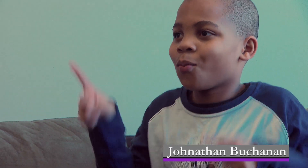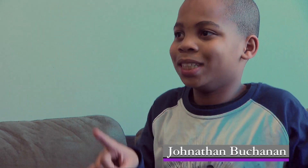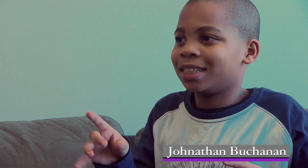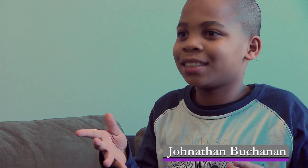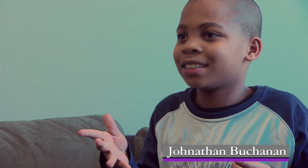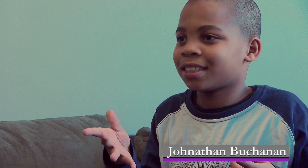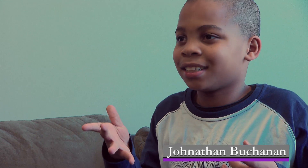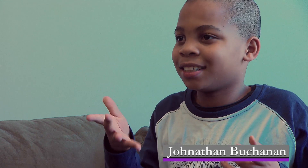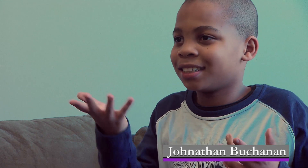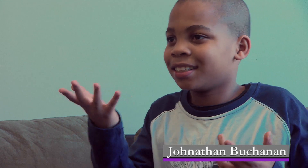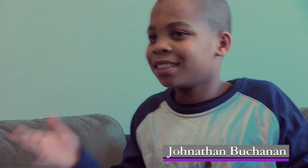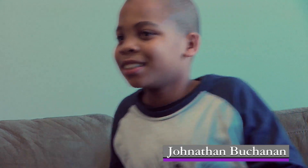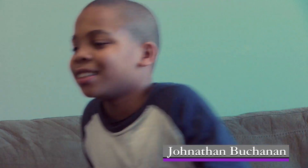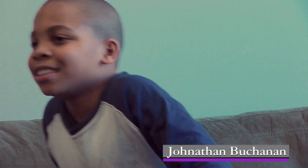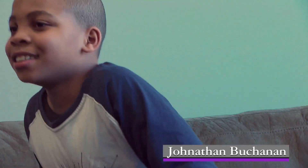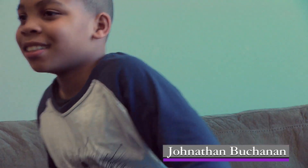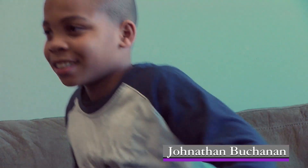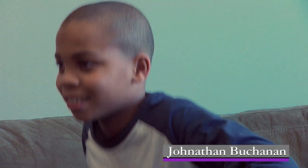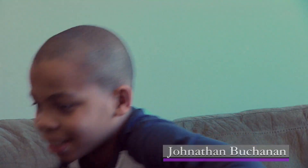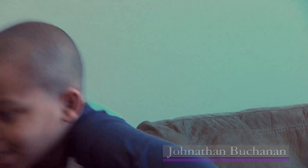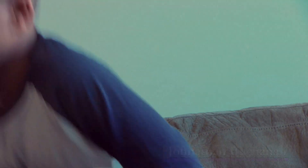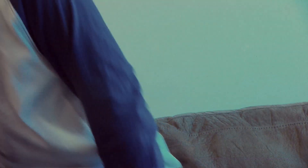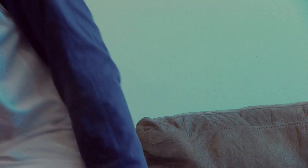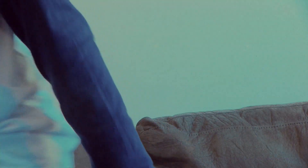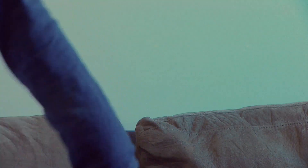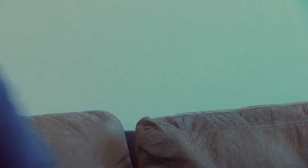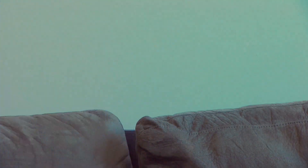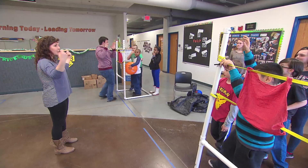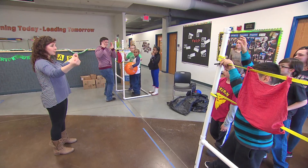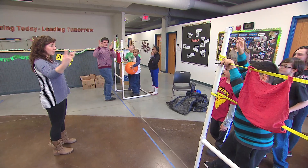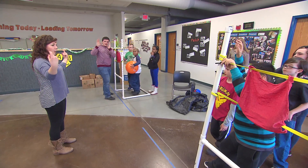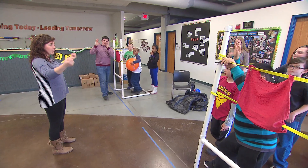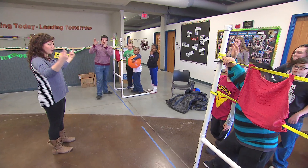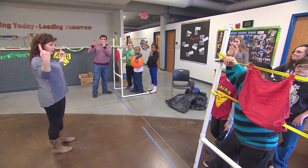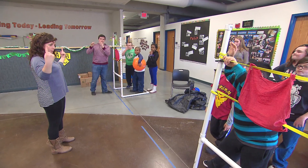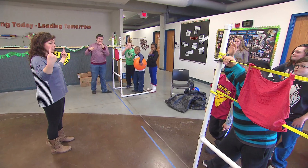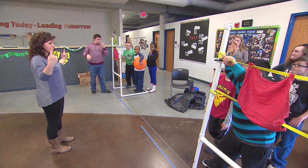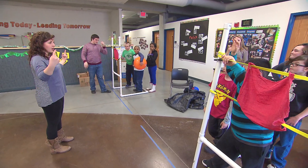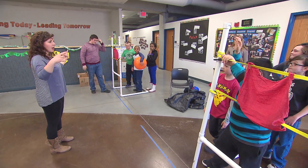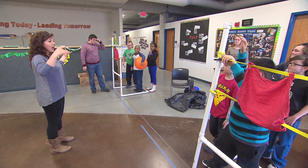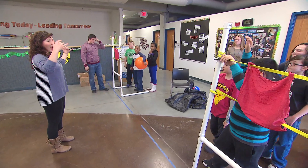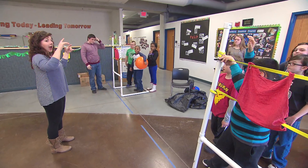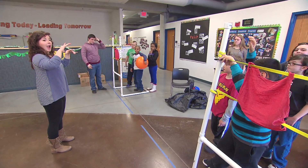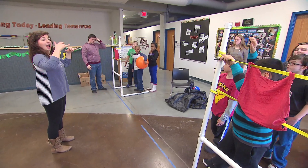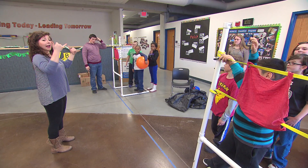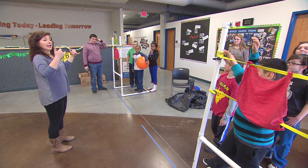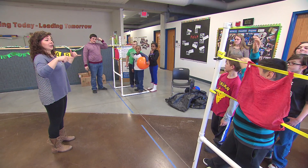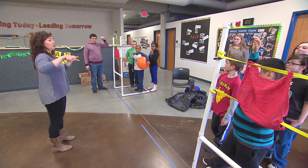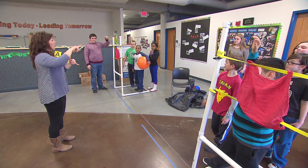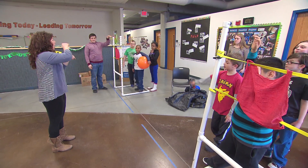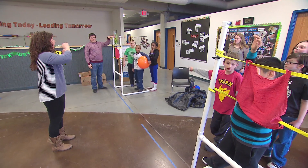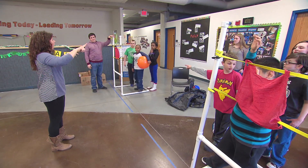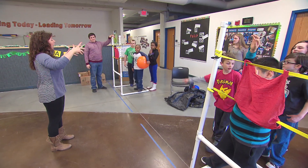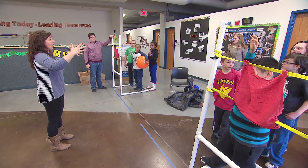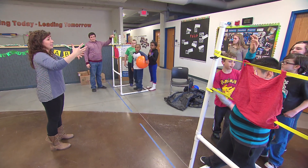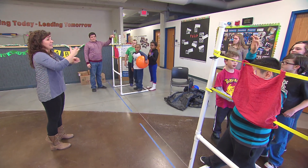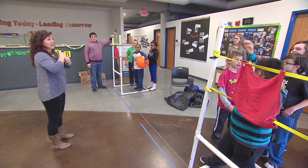I want to go. I want to know what's happening. And you guys are going to launch them at the same time. Ultimately, Casper aims to broaden